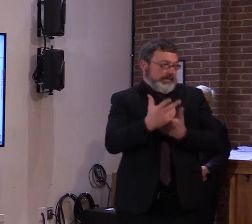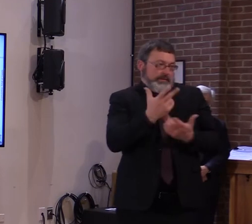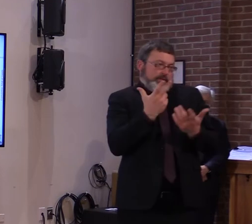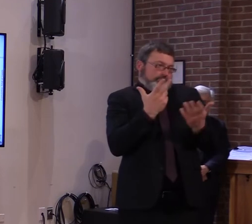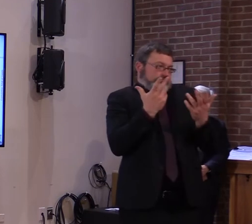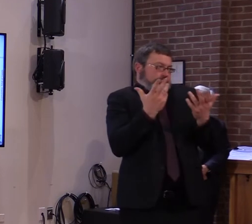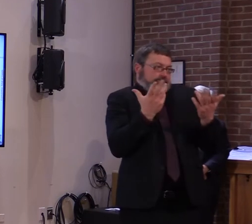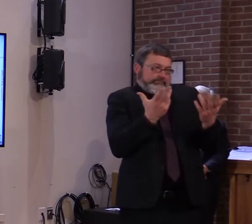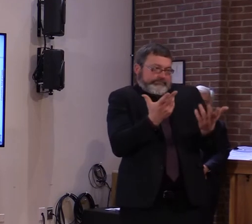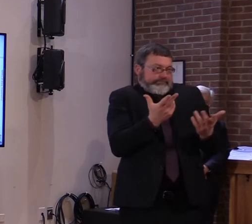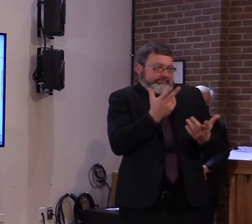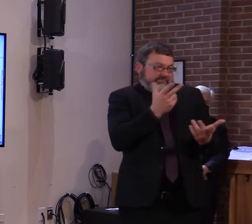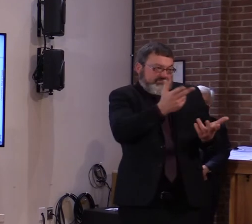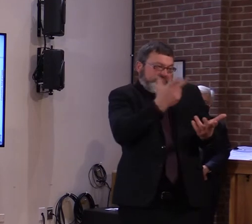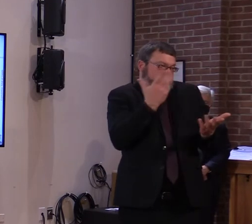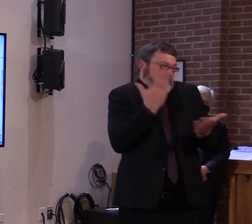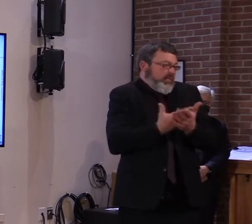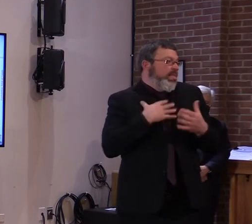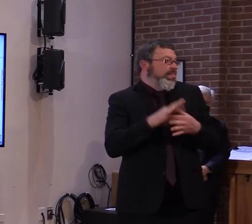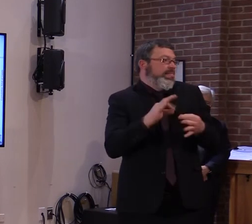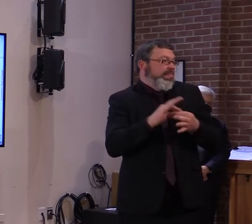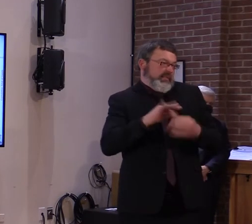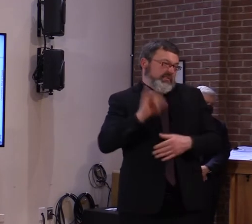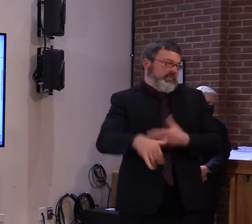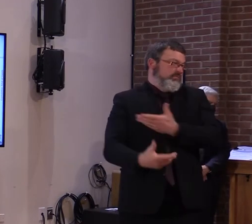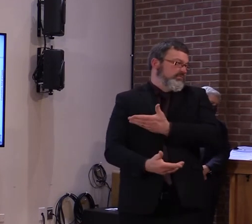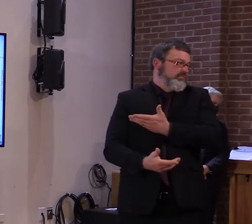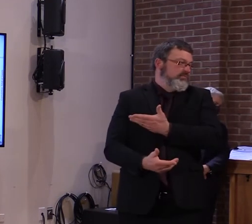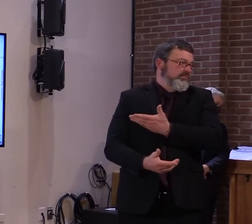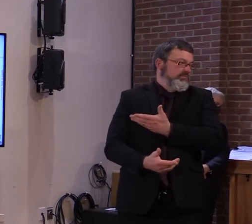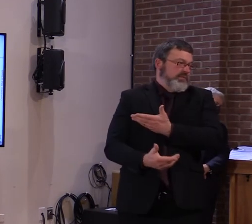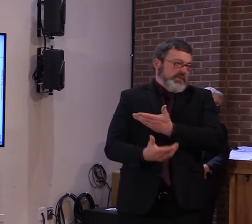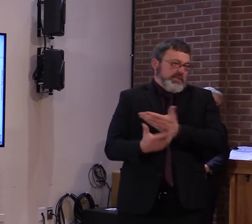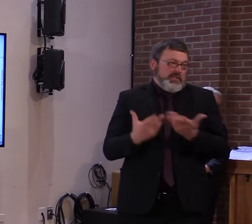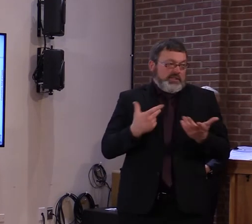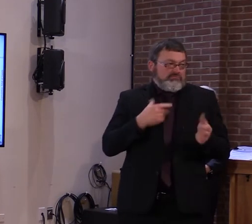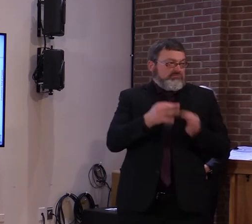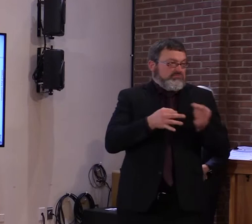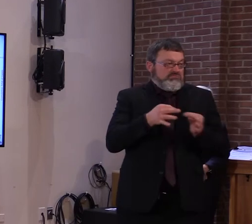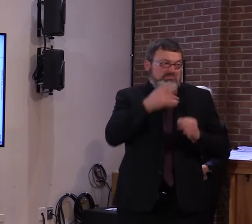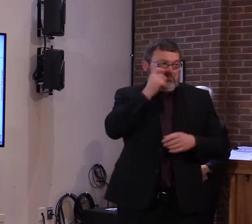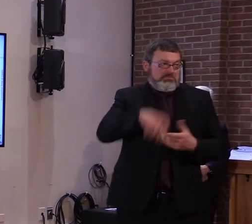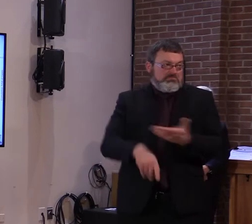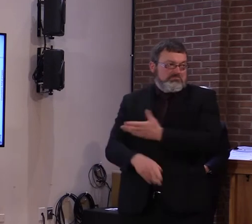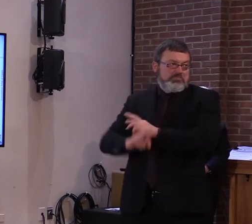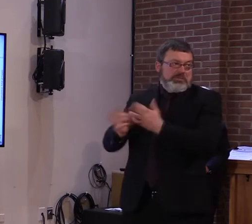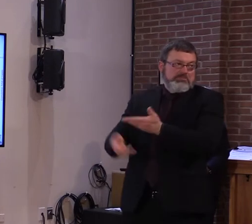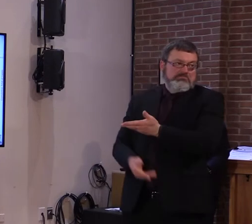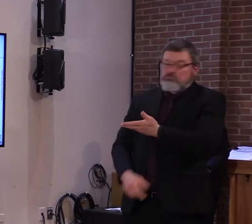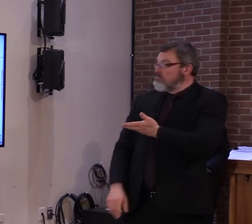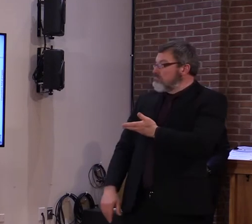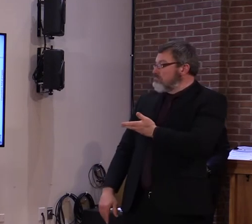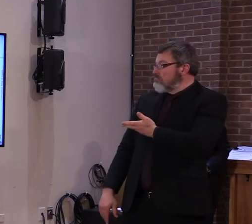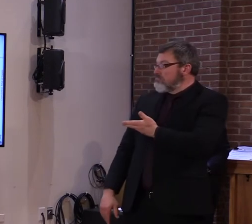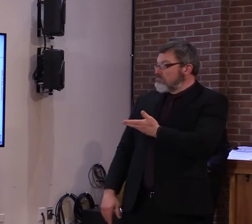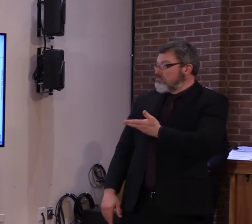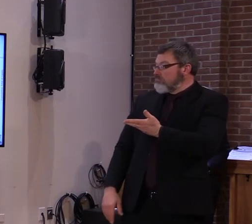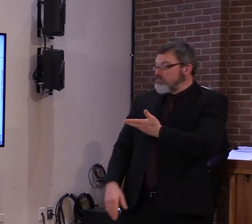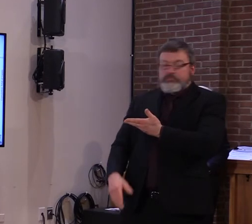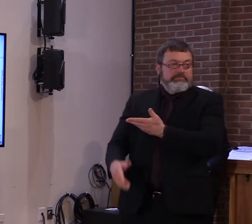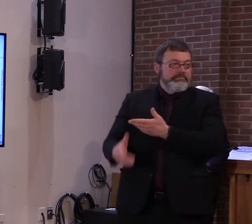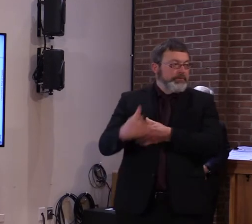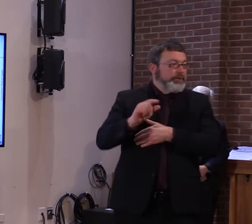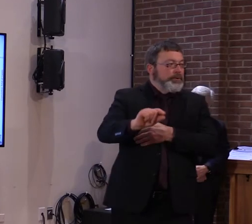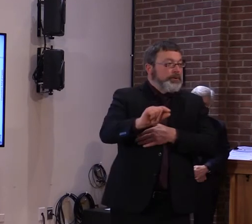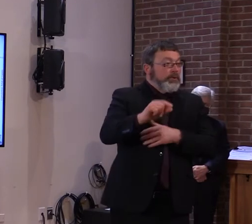visualization of this, because the picture is always worth a thousand words, to get a sense for just the months of September